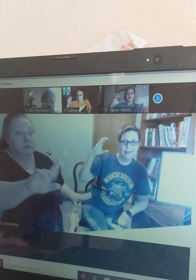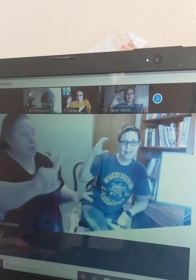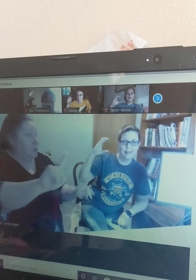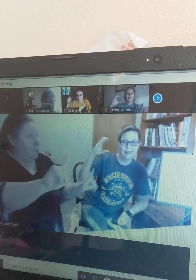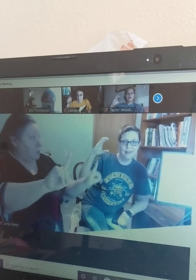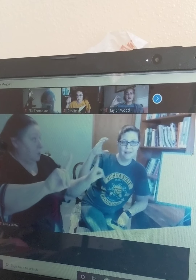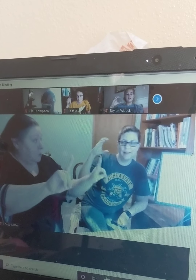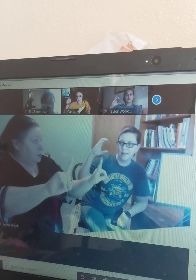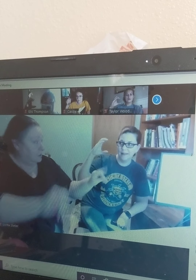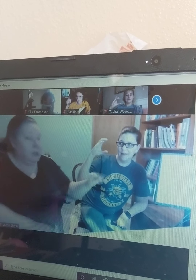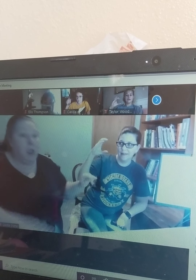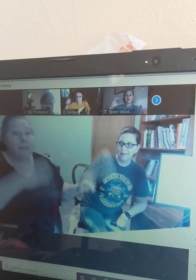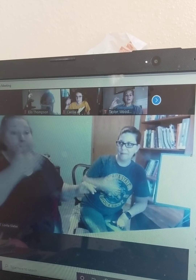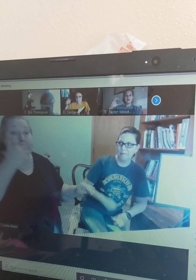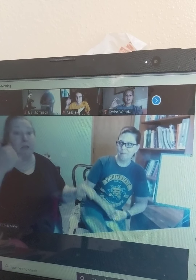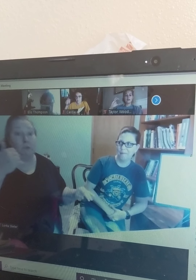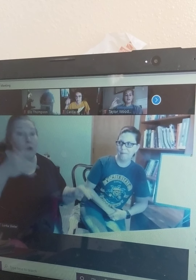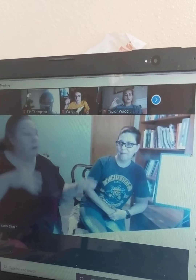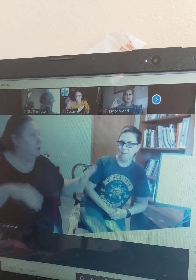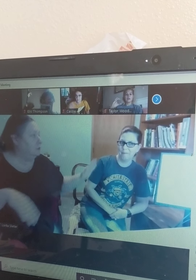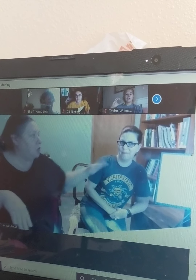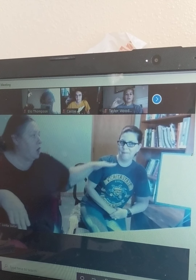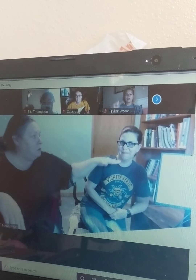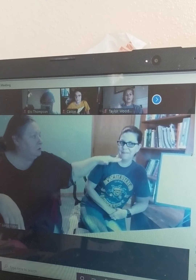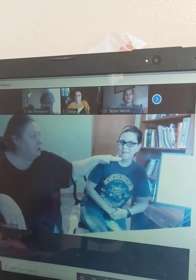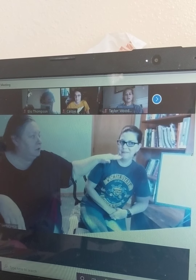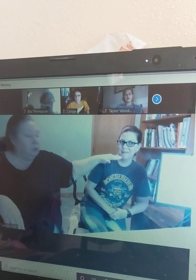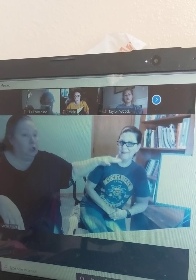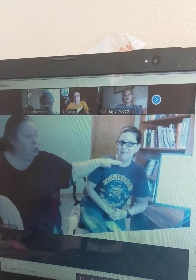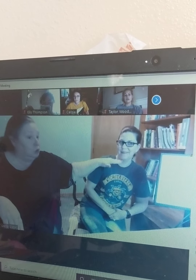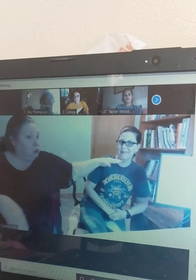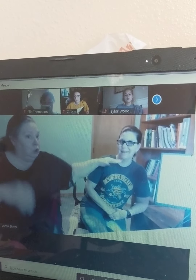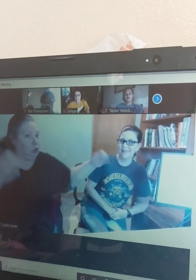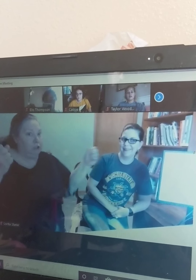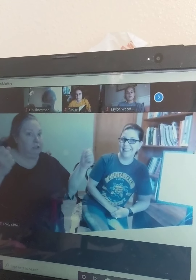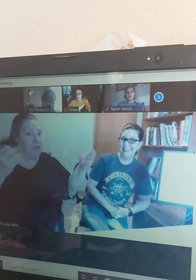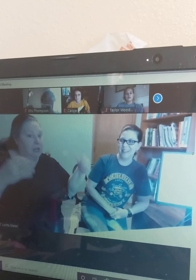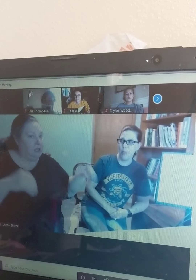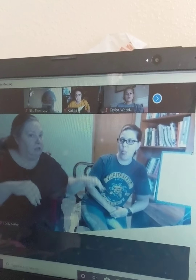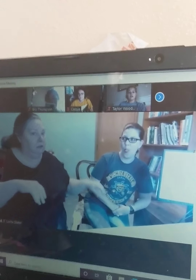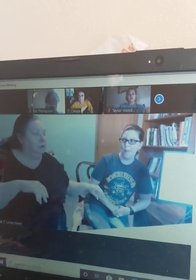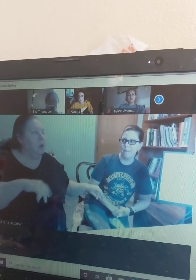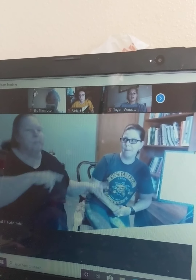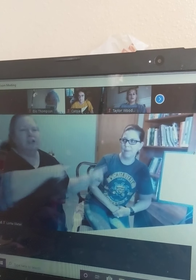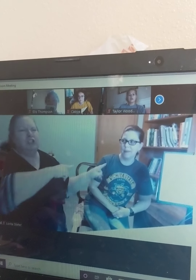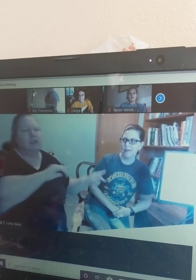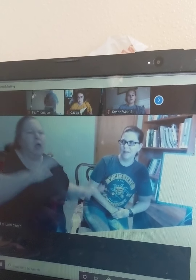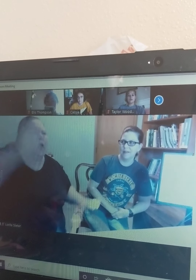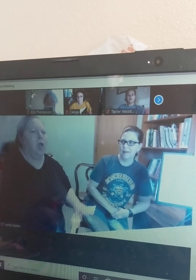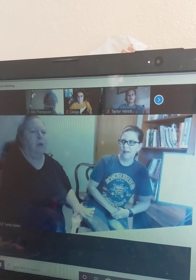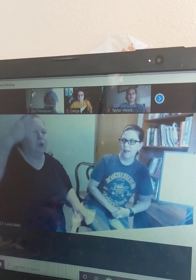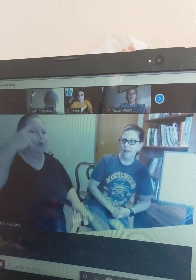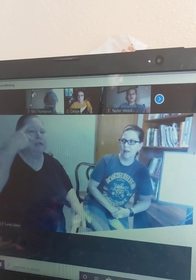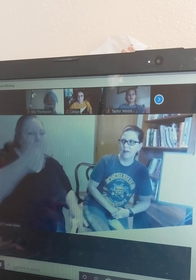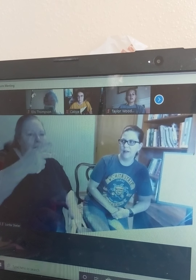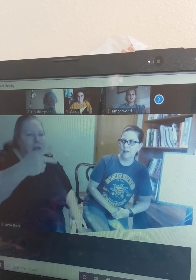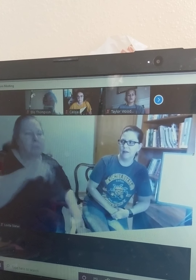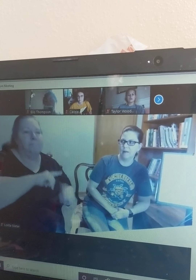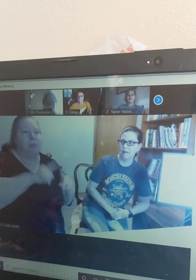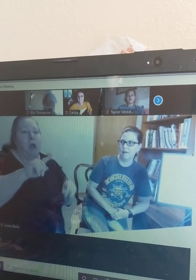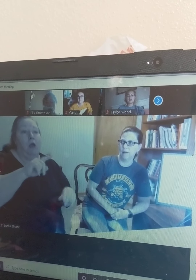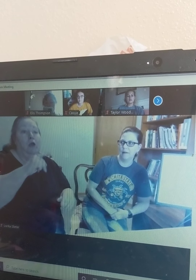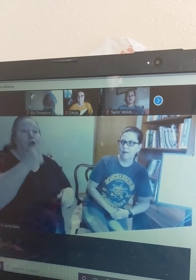C. Oh, let me interrupt, pardon me. So it's best, see where her chin line is? So, you know,